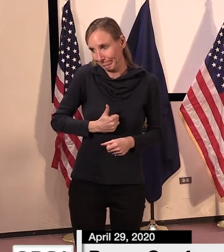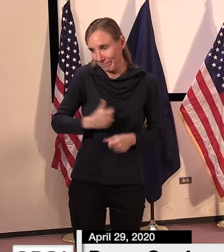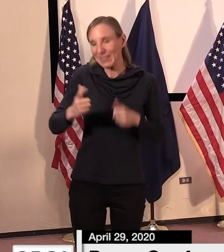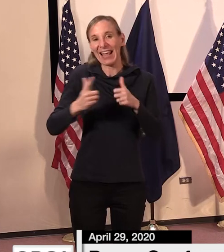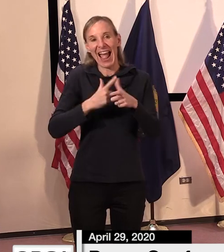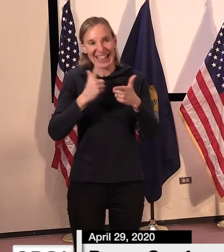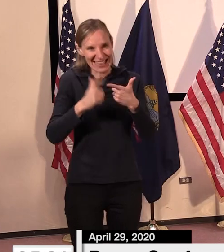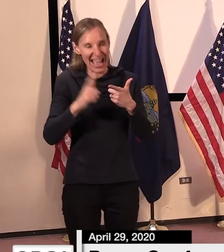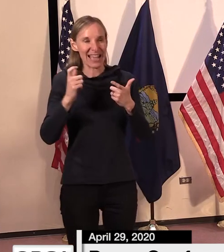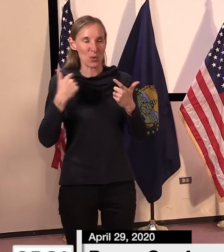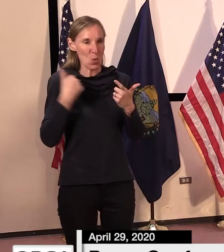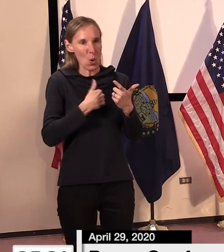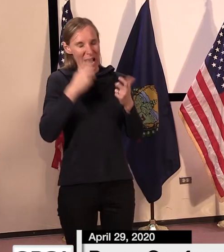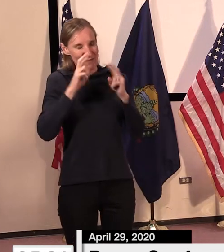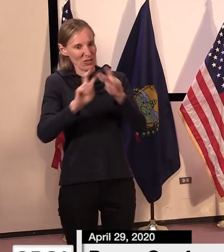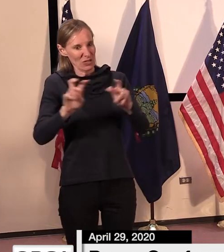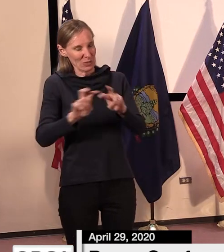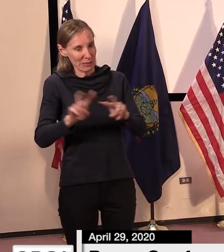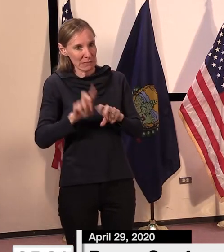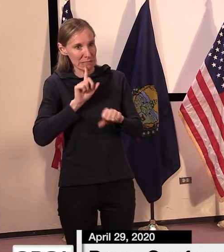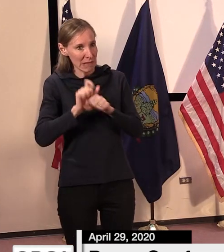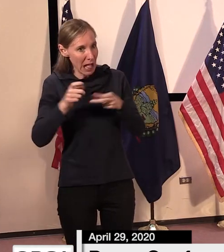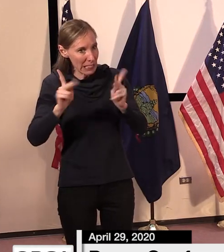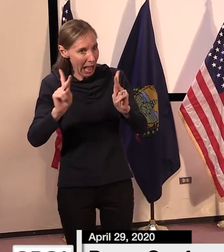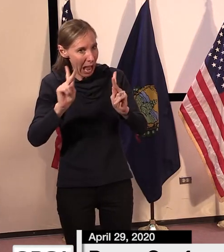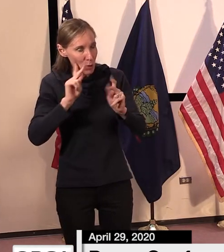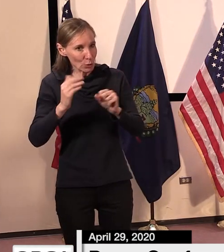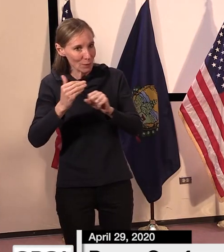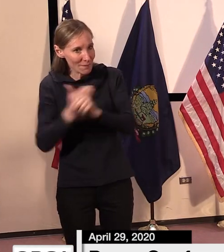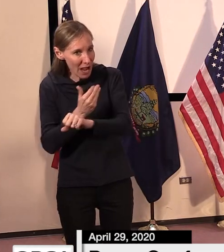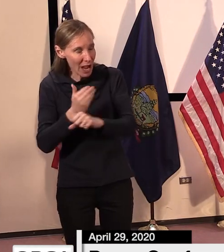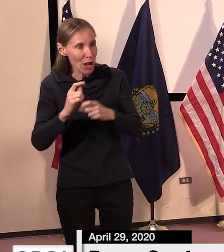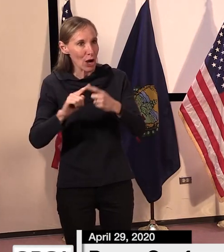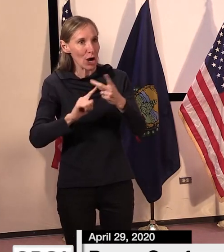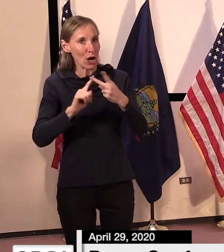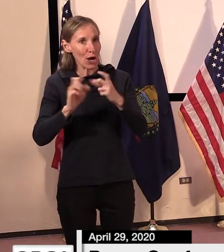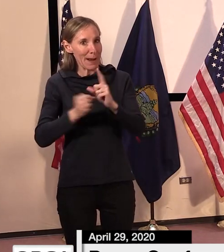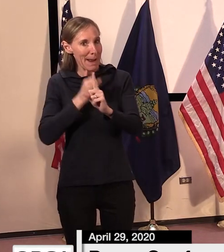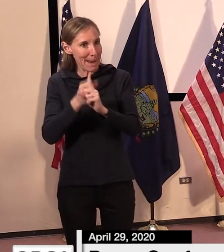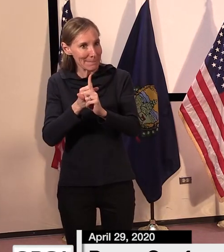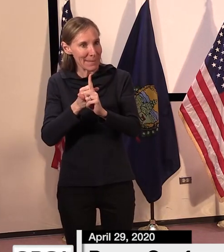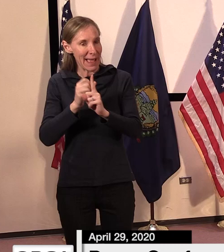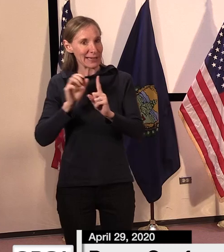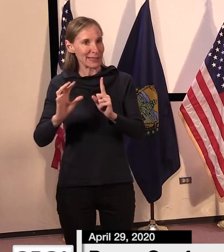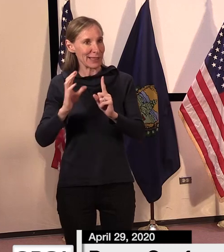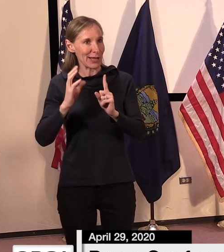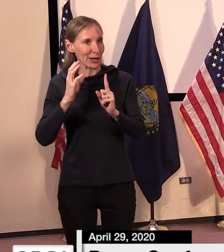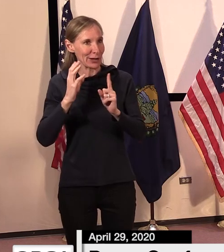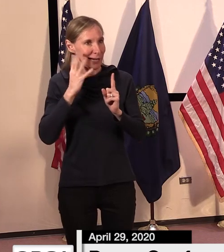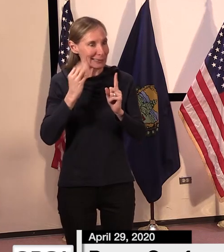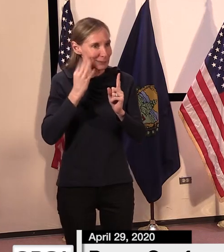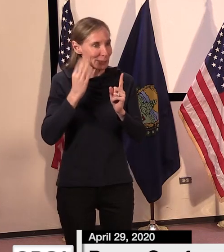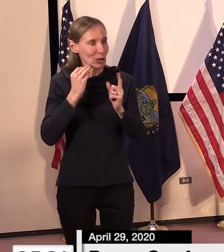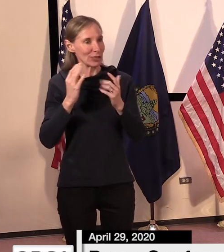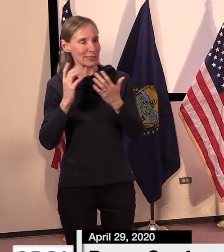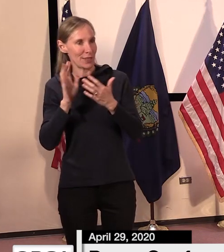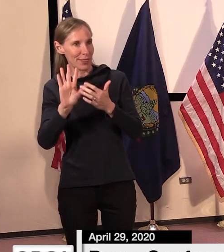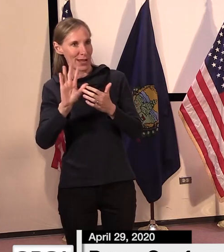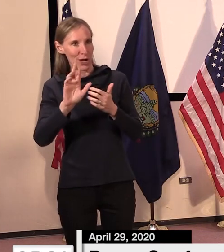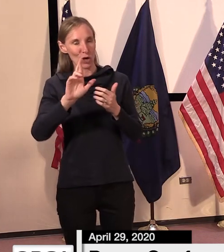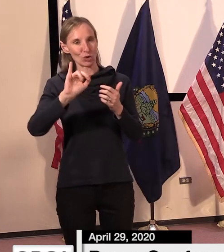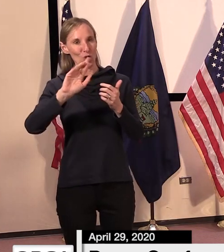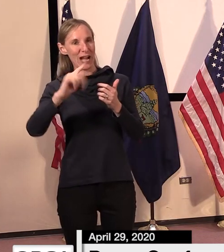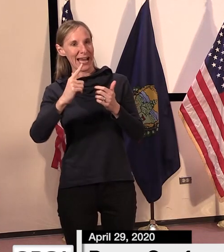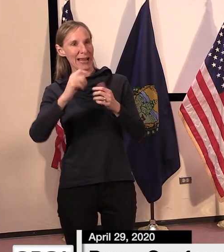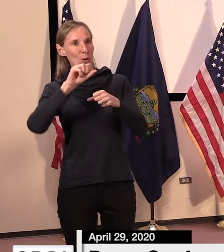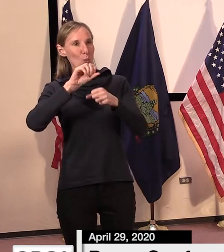have to look into the legality of being having that have an impact on their experience rating or not. Okay, thank you. And